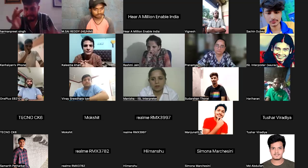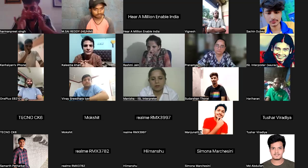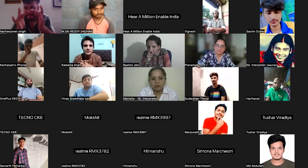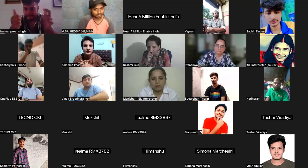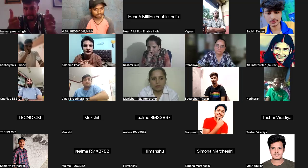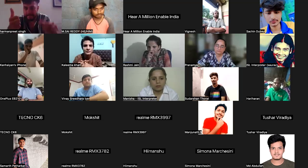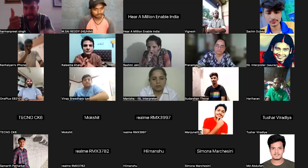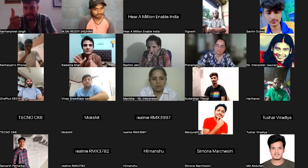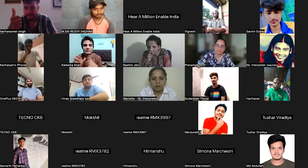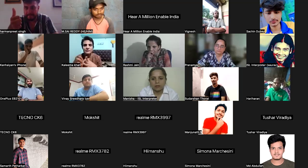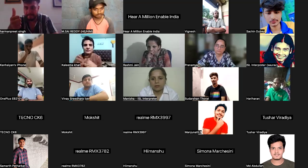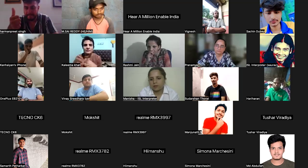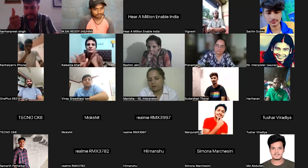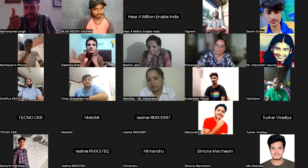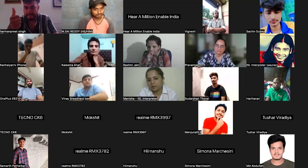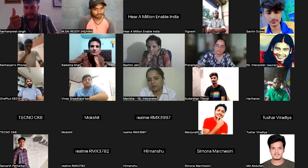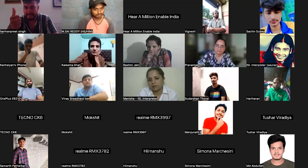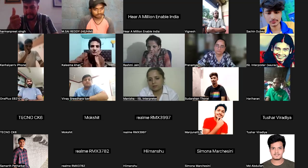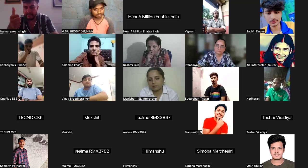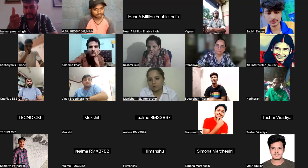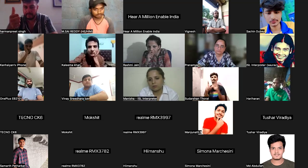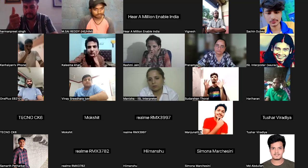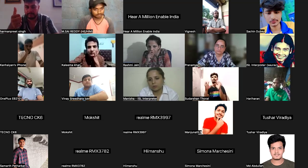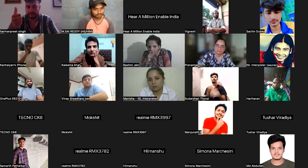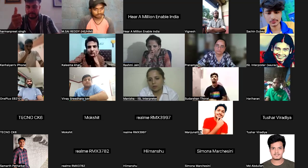Sai until his